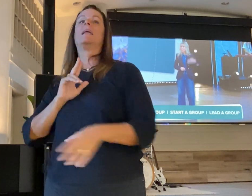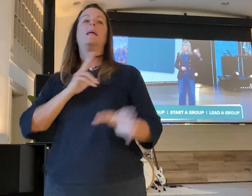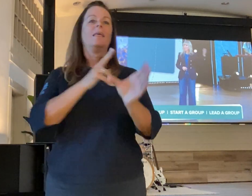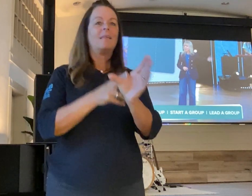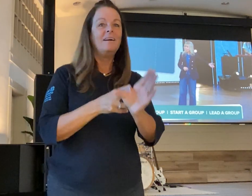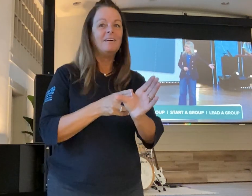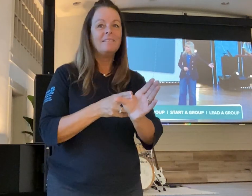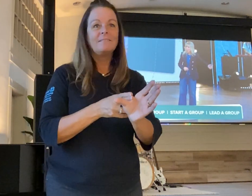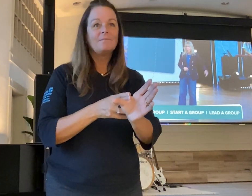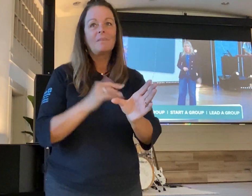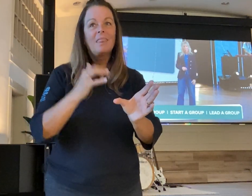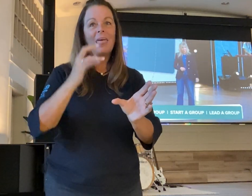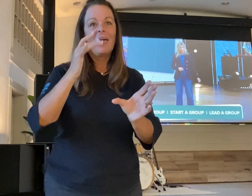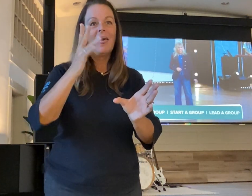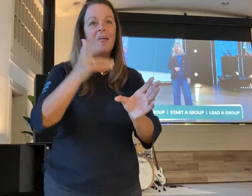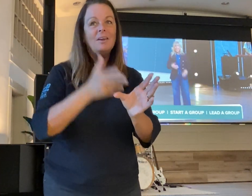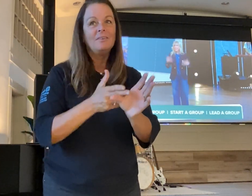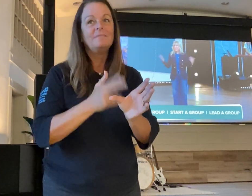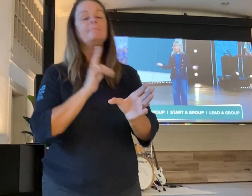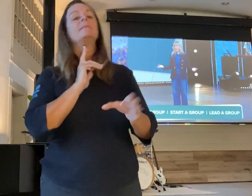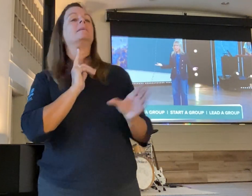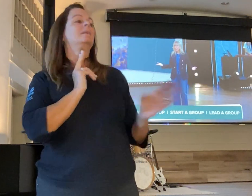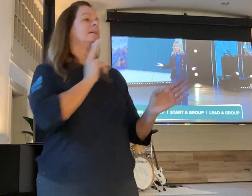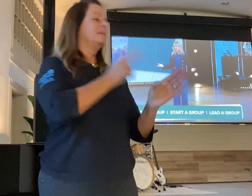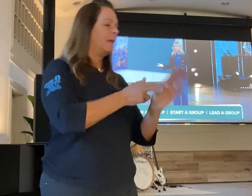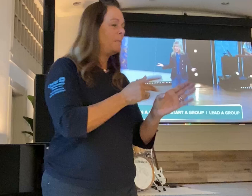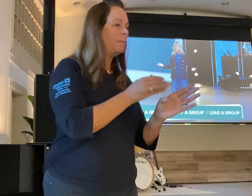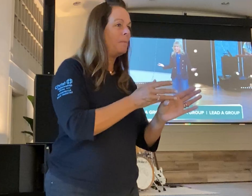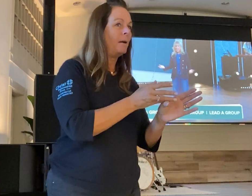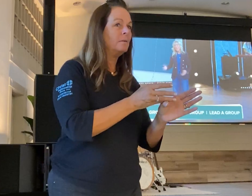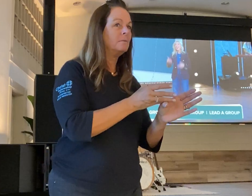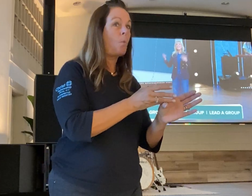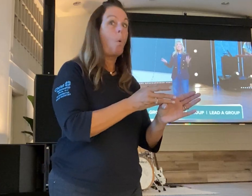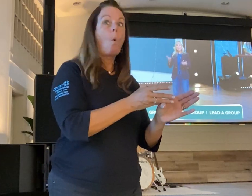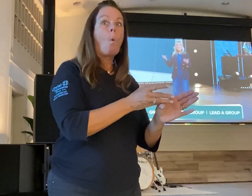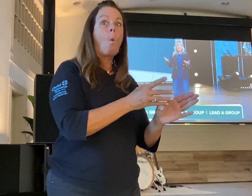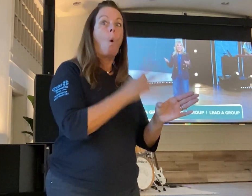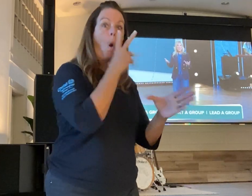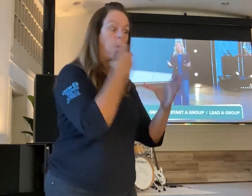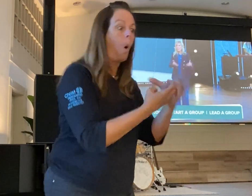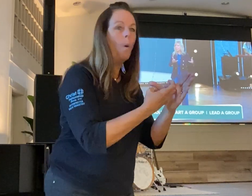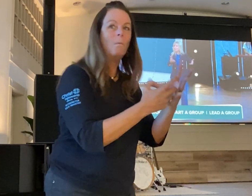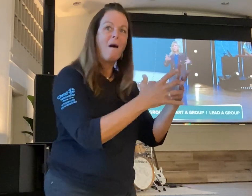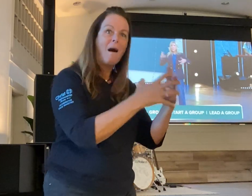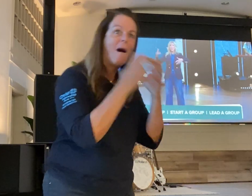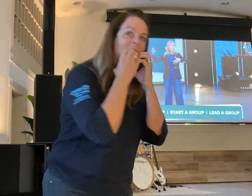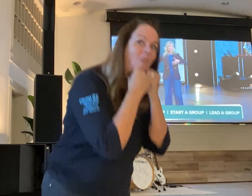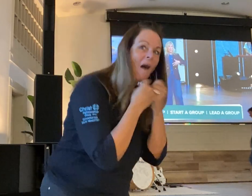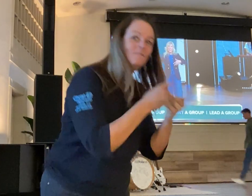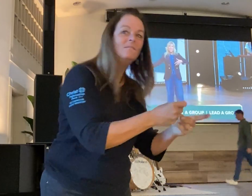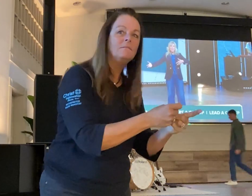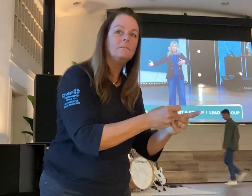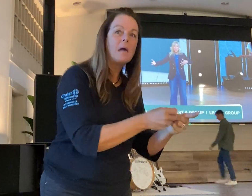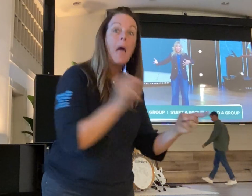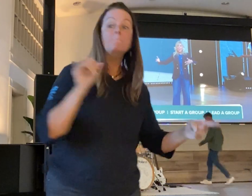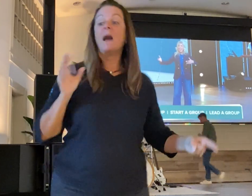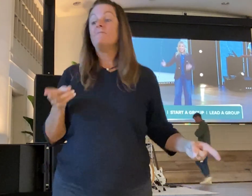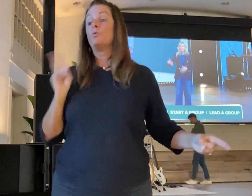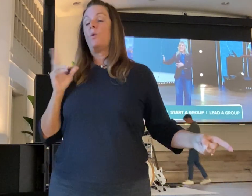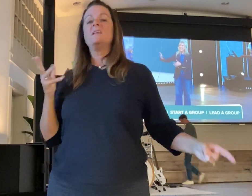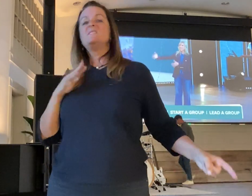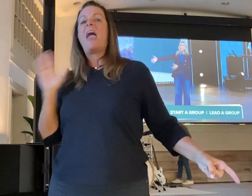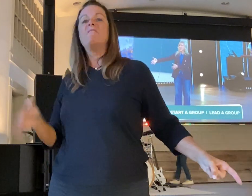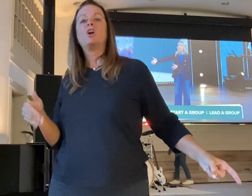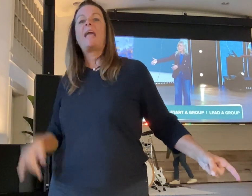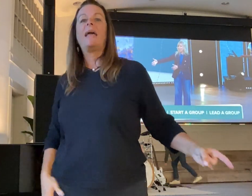can either join another group, or you can start a group of your own. You've already got some people that you might be serving with, that you're in a relationship